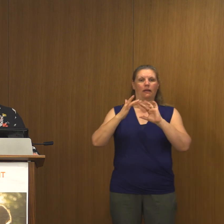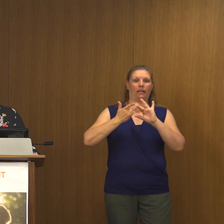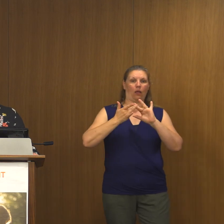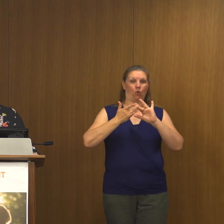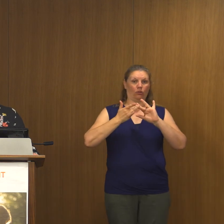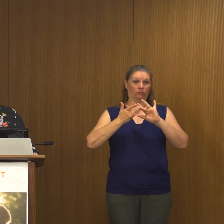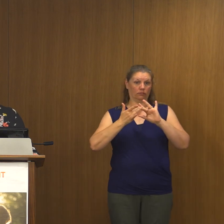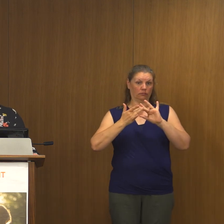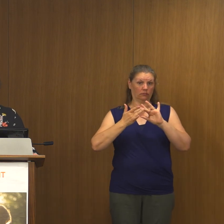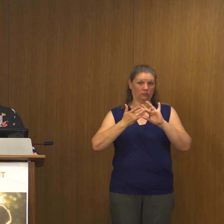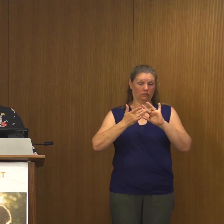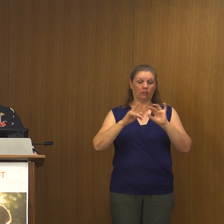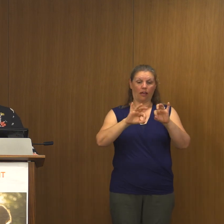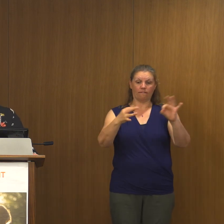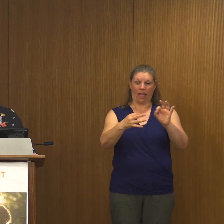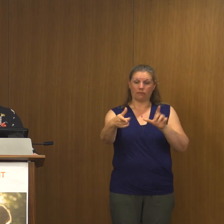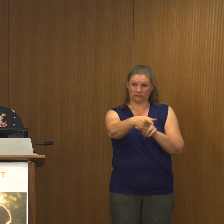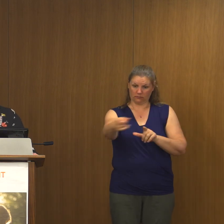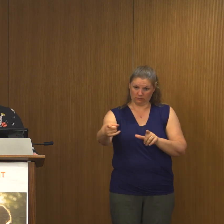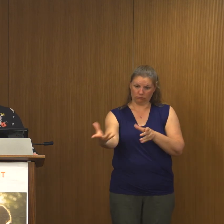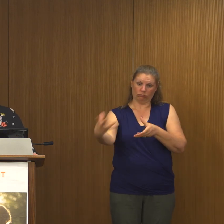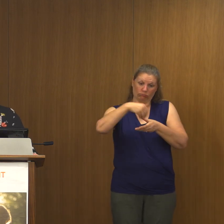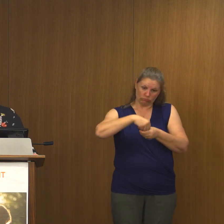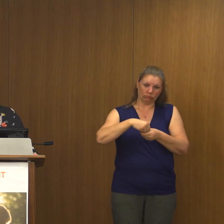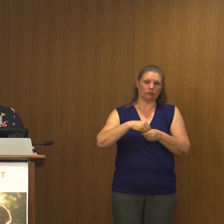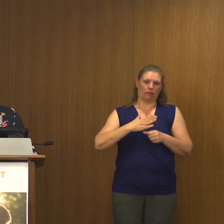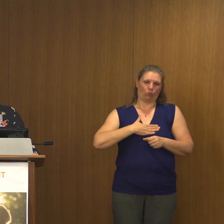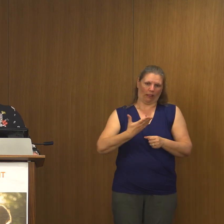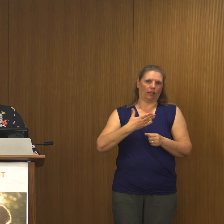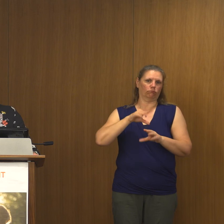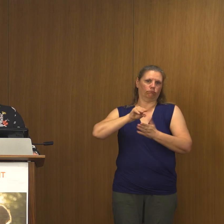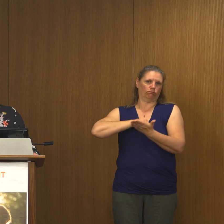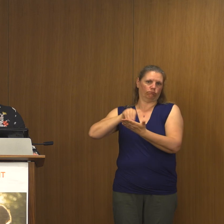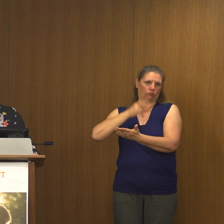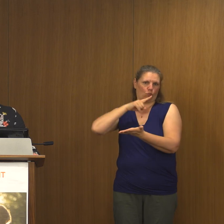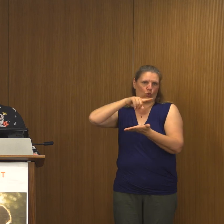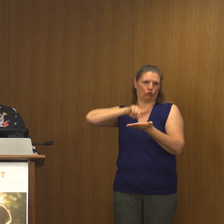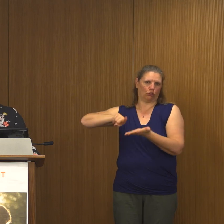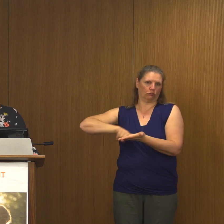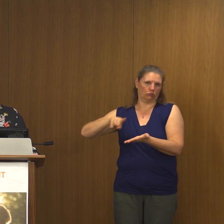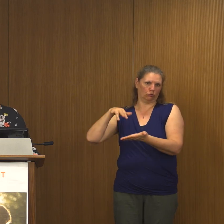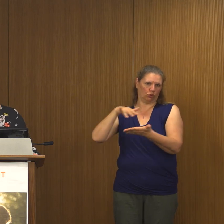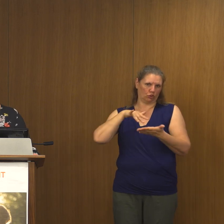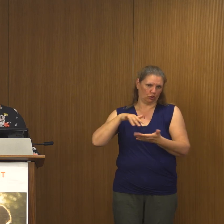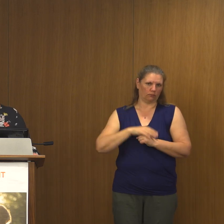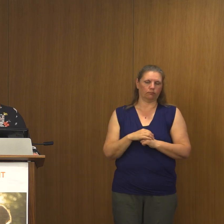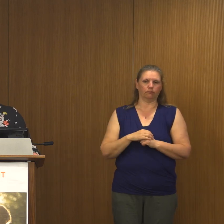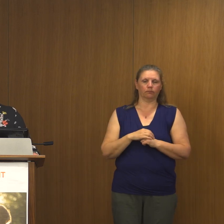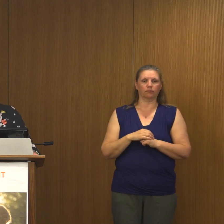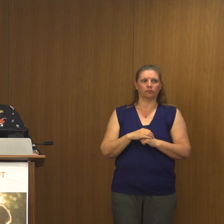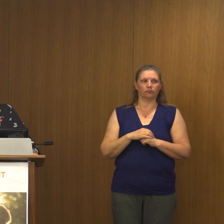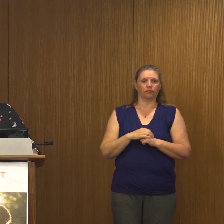network for families engaged and willing to participate in research. Stories, according to researcher and